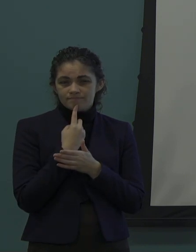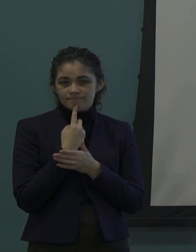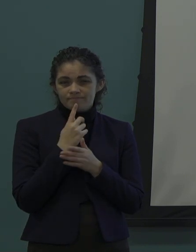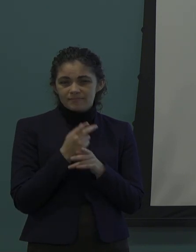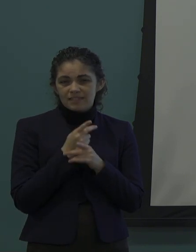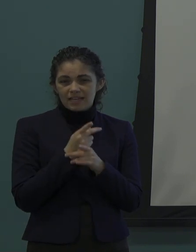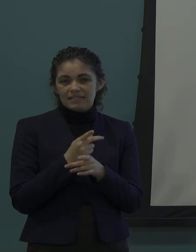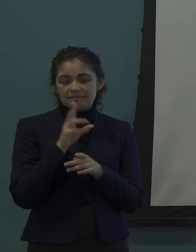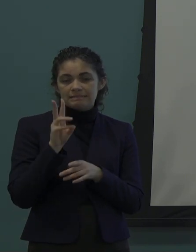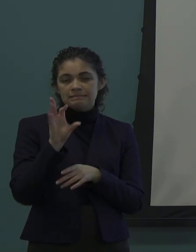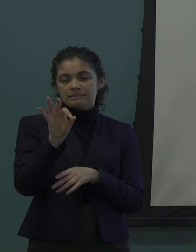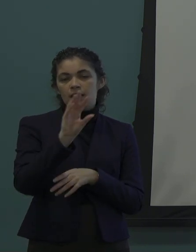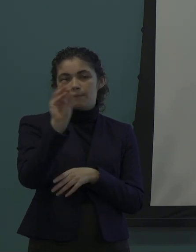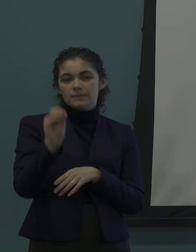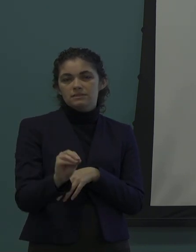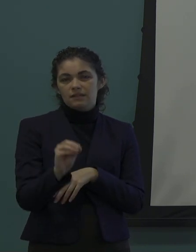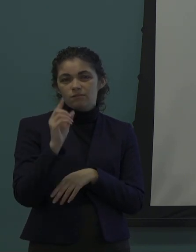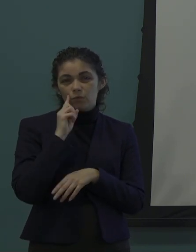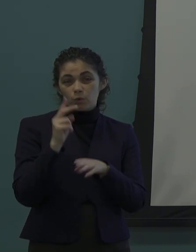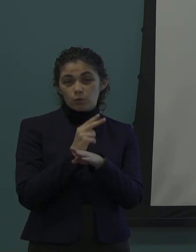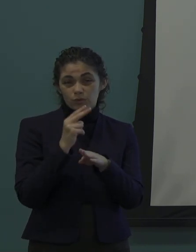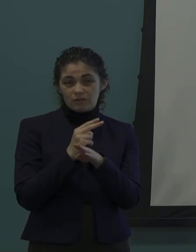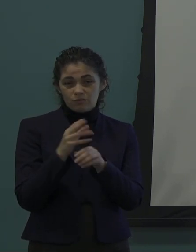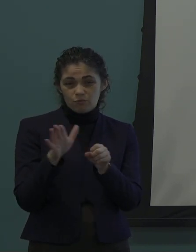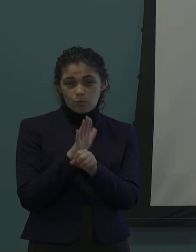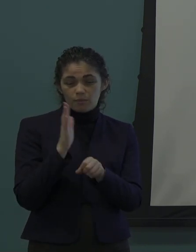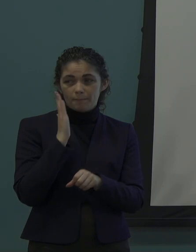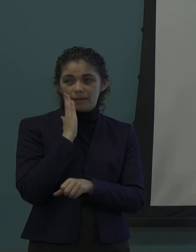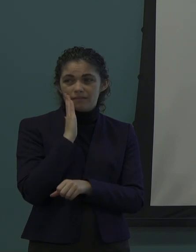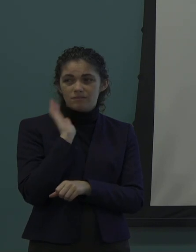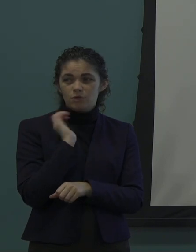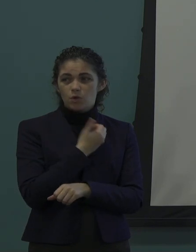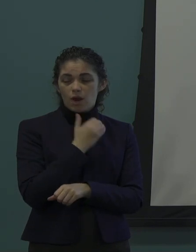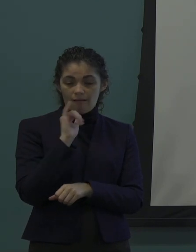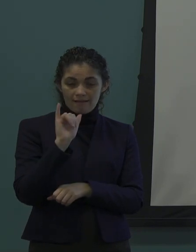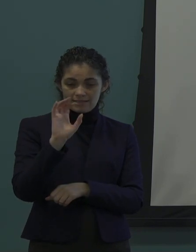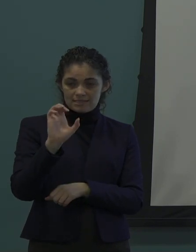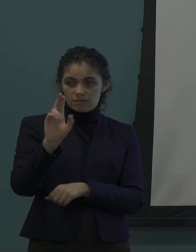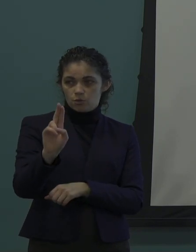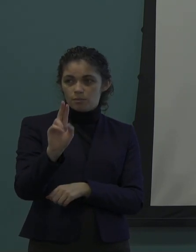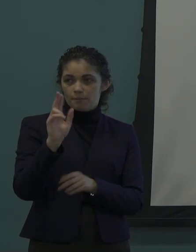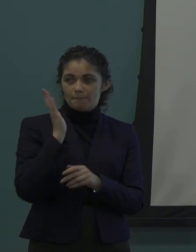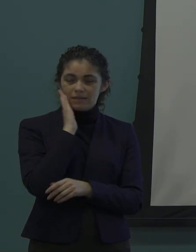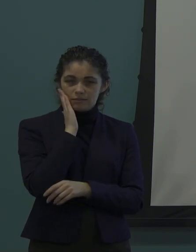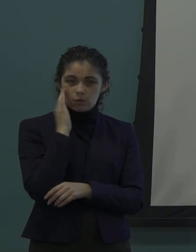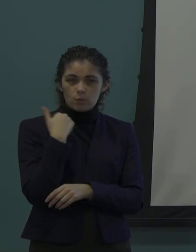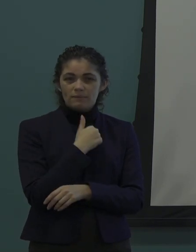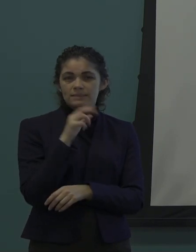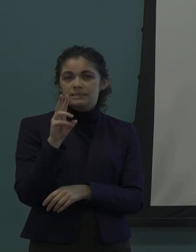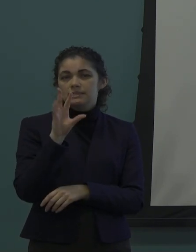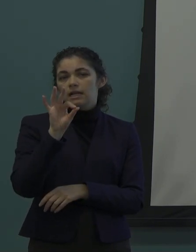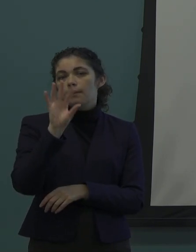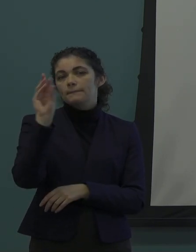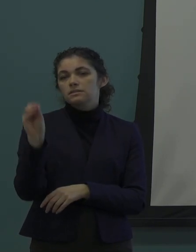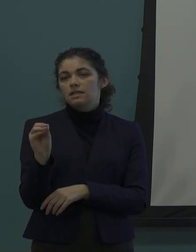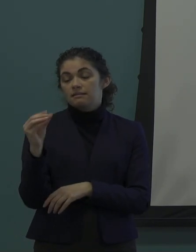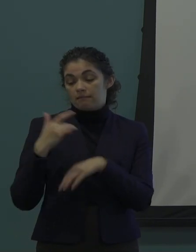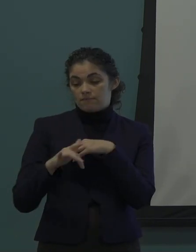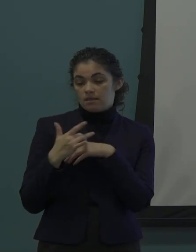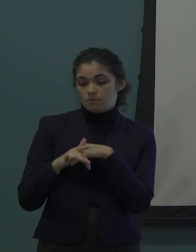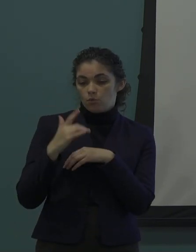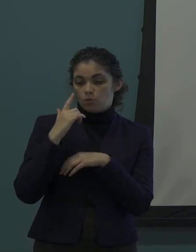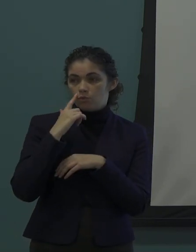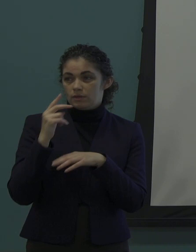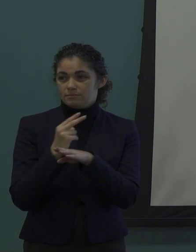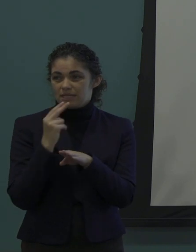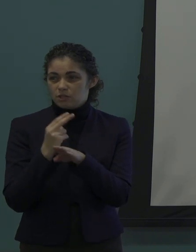We're at 69% of utilization, meaning for our ICU beds, we have 69% of what's available is currently